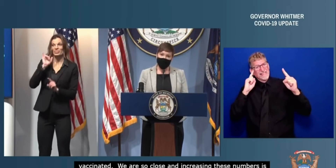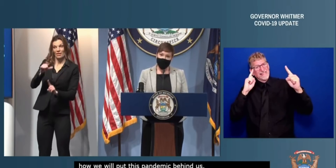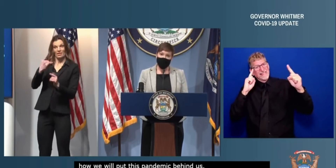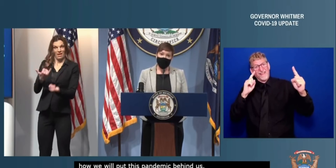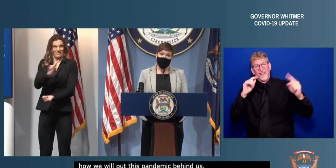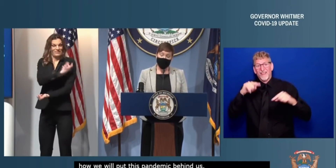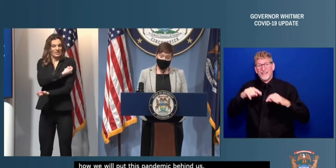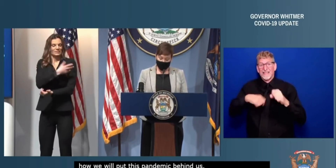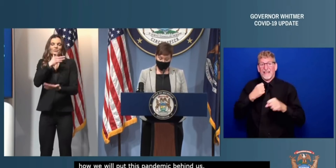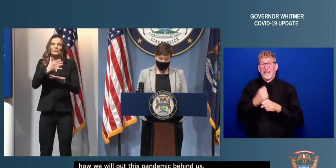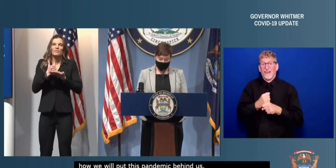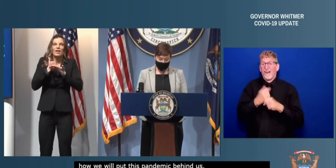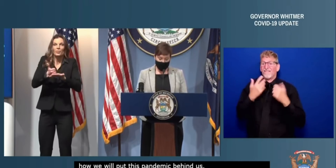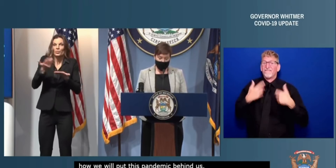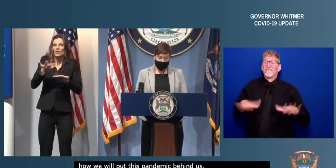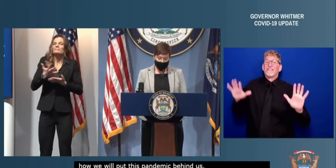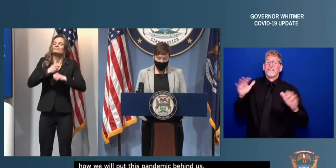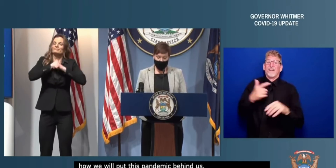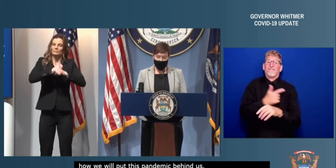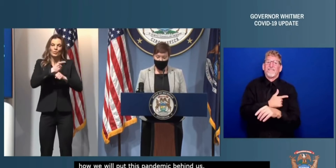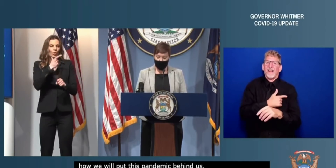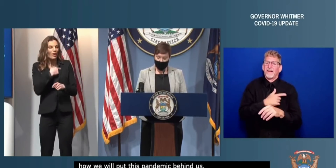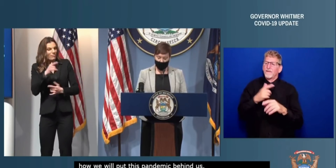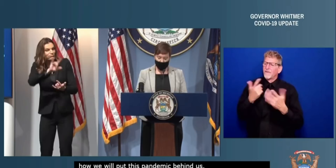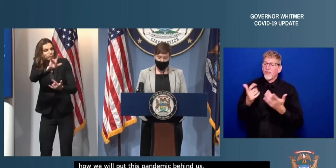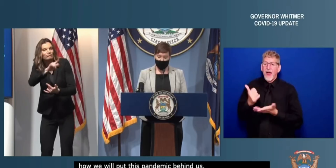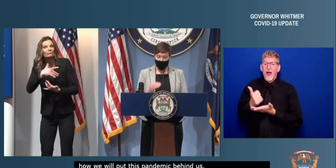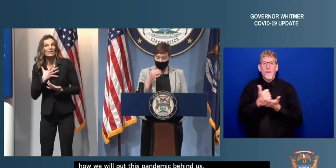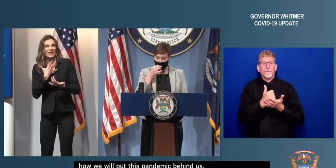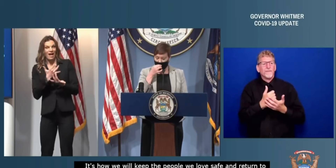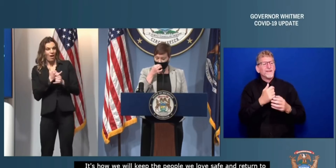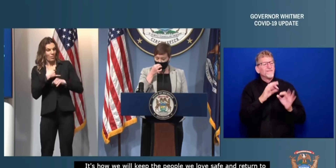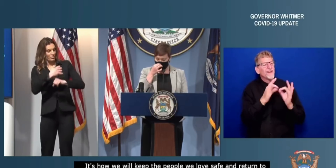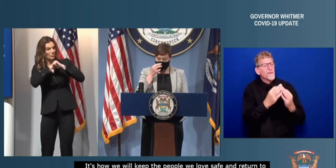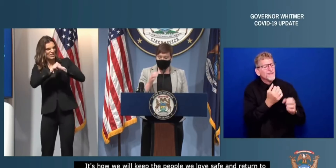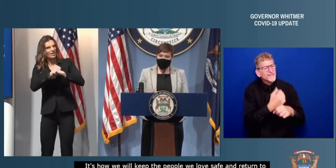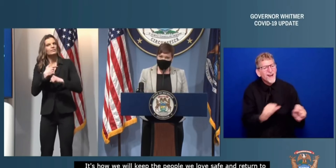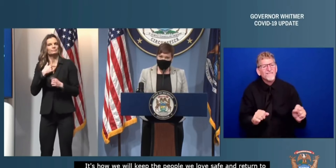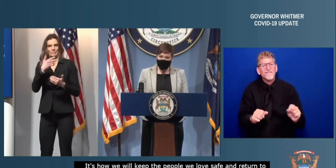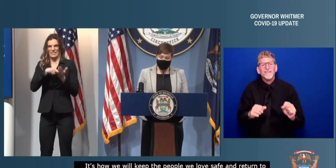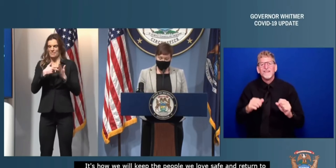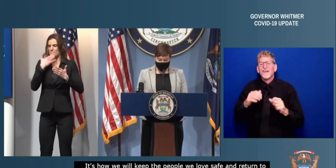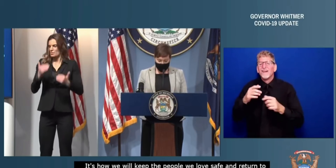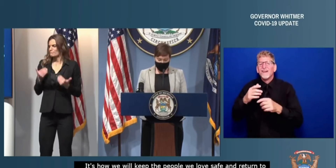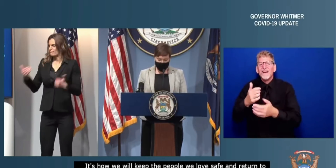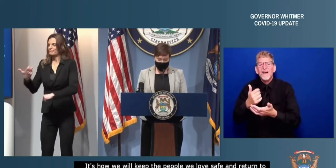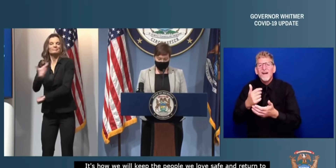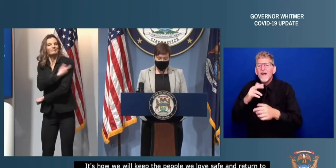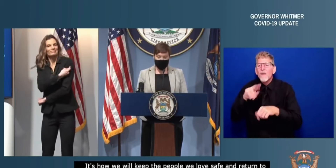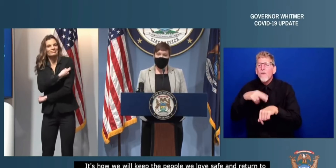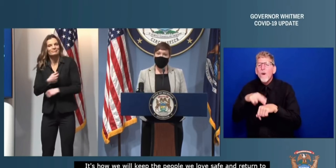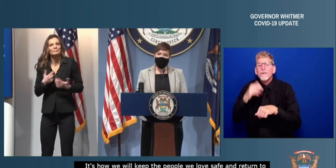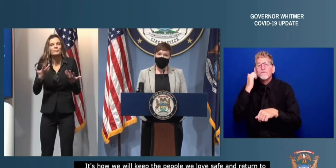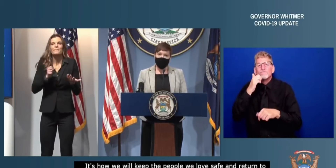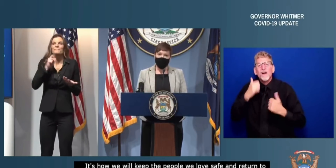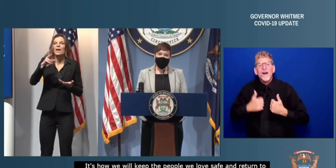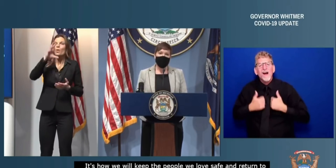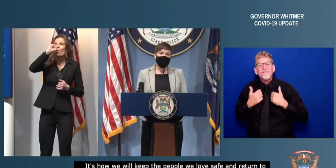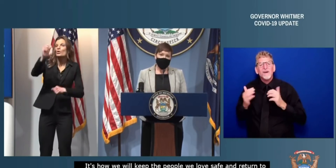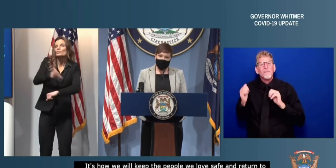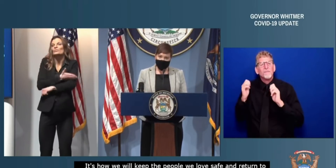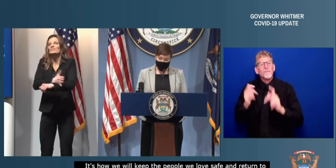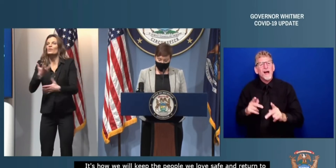and return to a more normal life. And it is how we will get back to roaring stadiums, concerts,